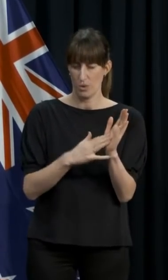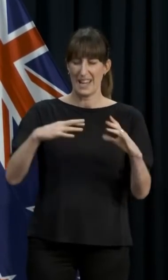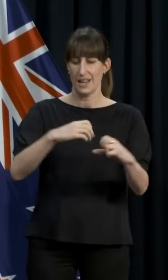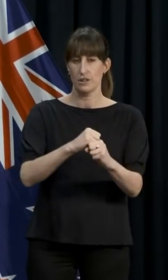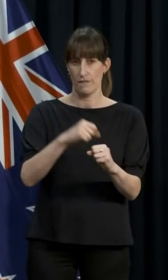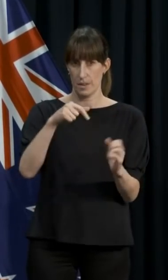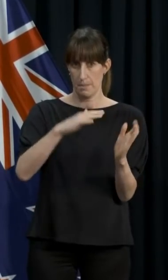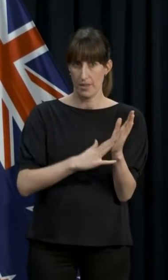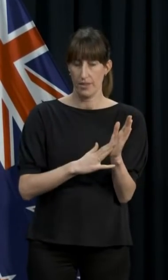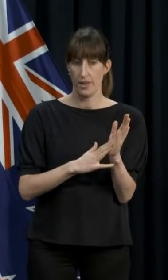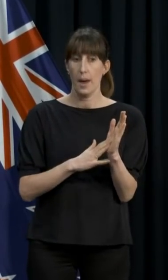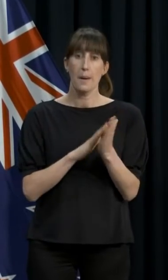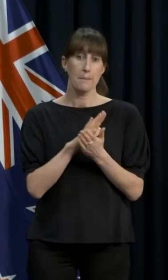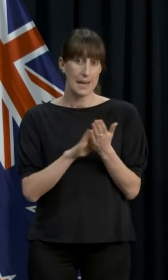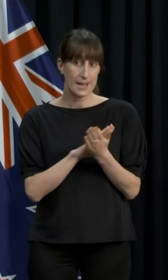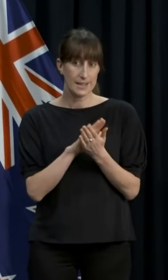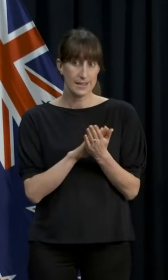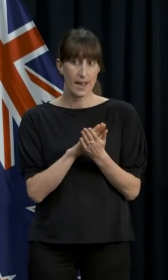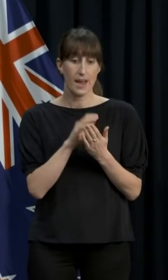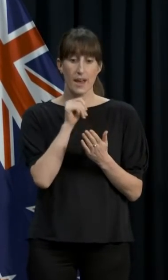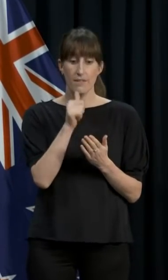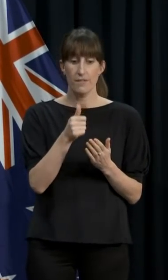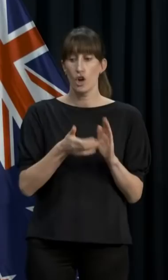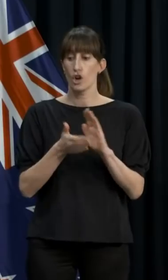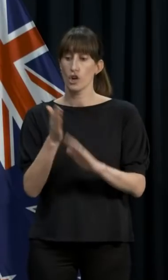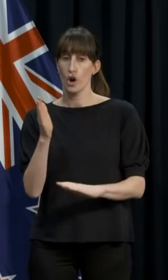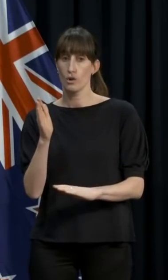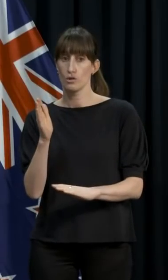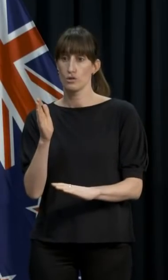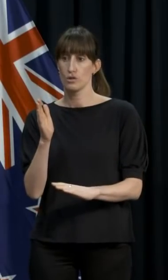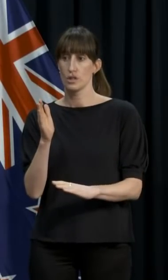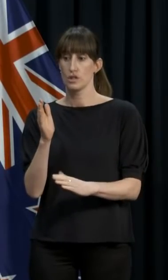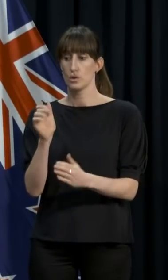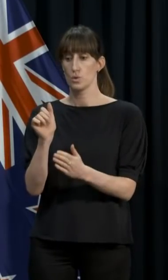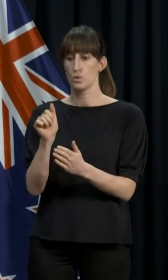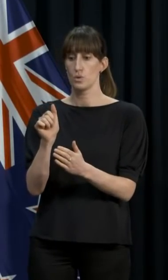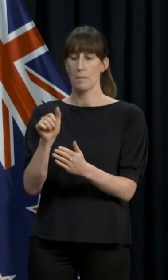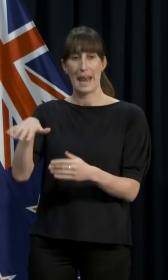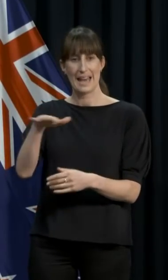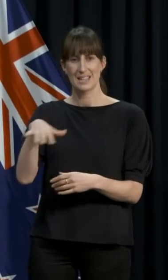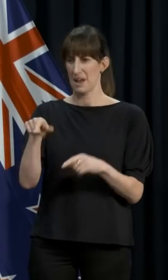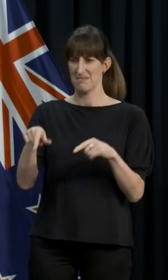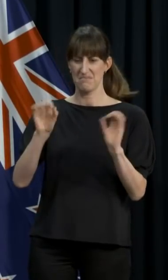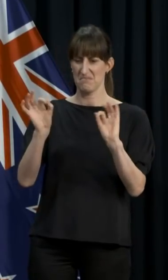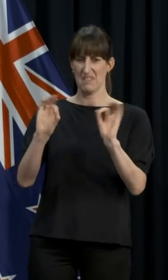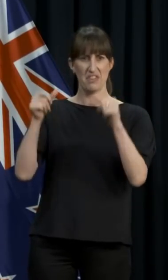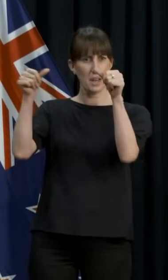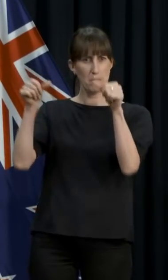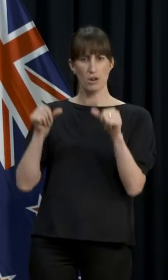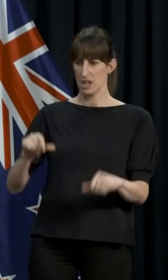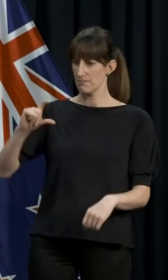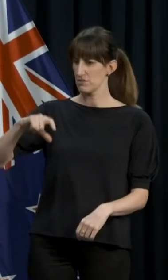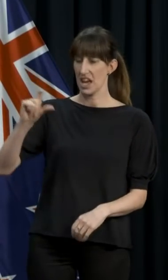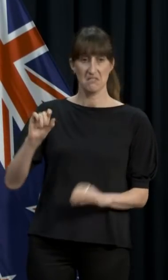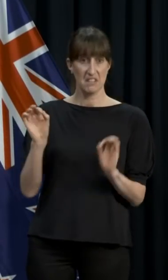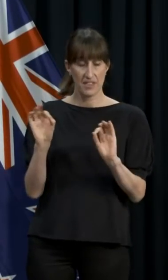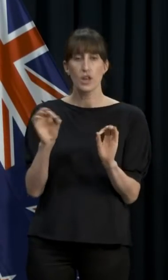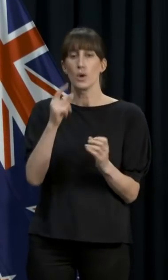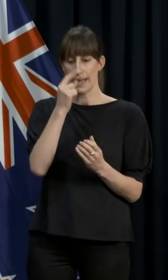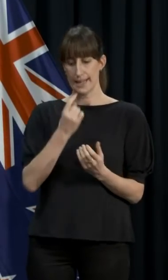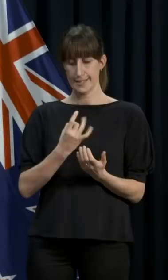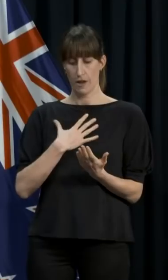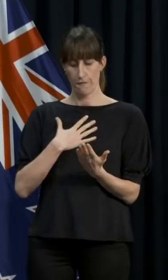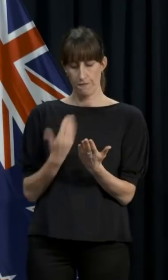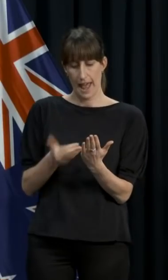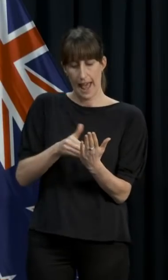ability to manually add extra contacts in where there isn't a QR code in place. I will go away and check to make sure that